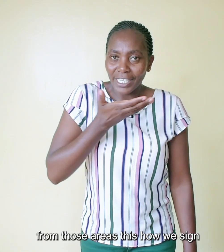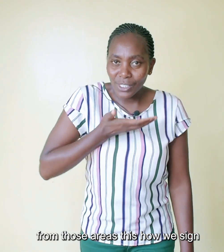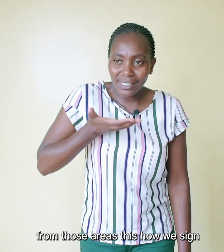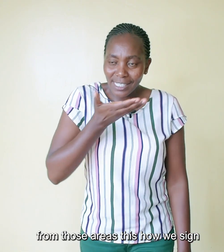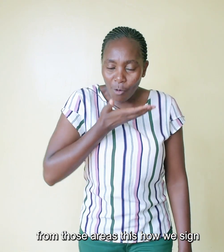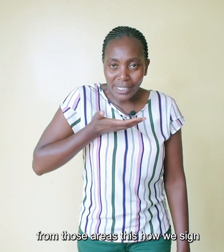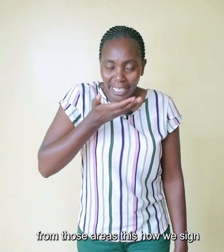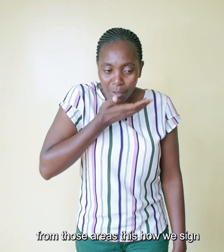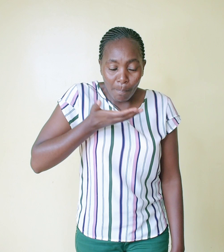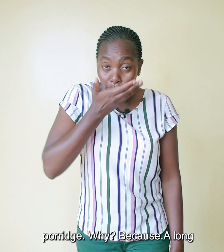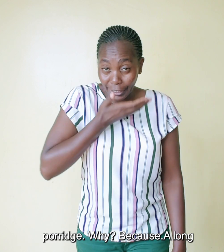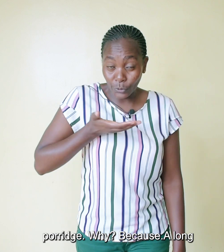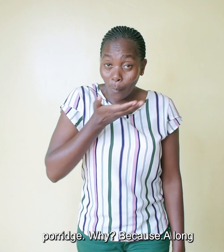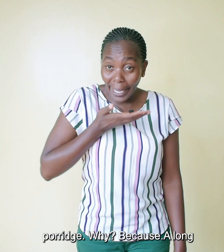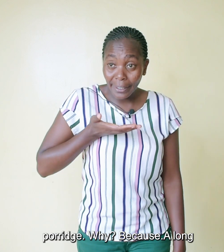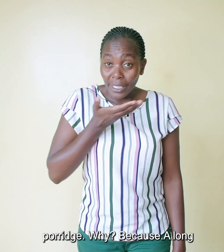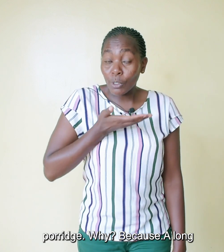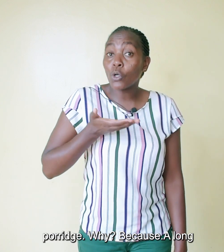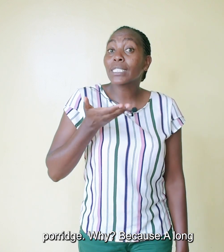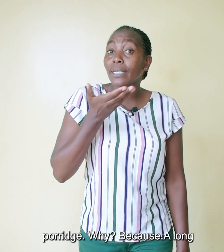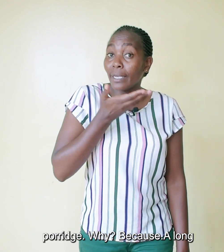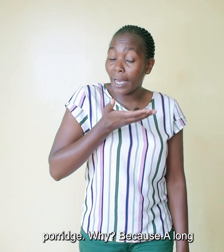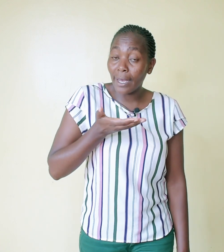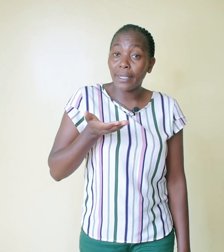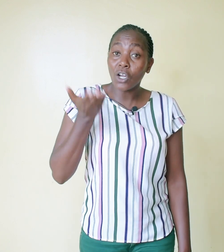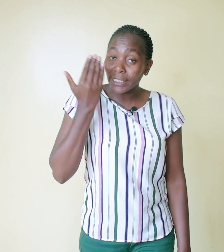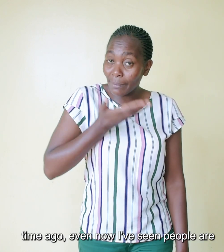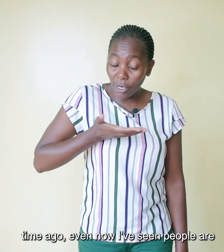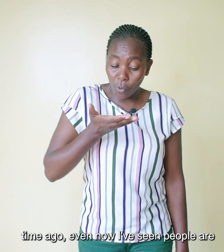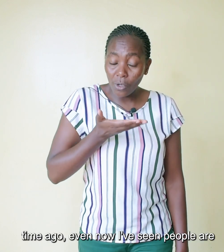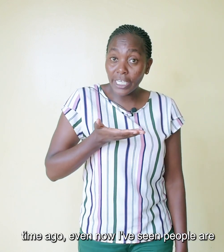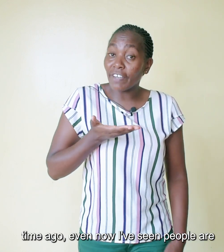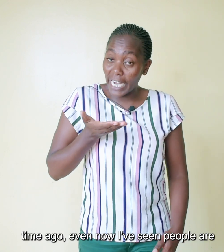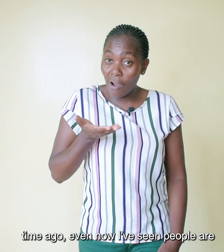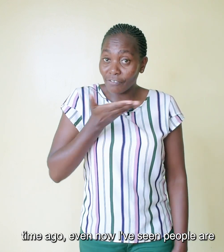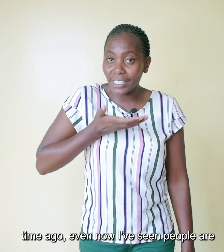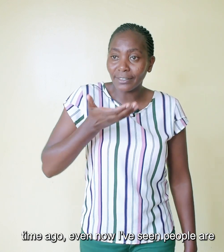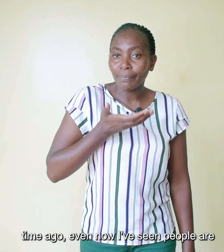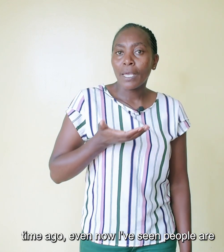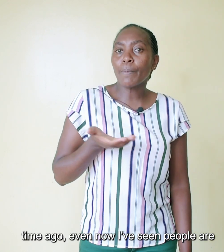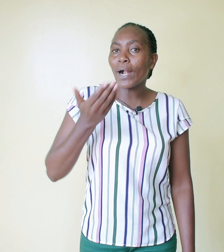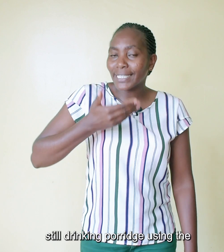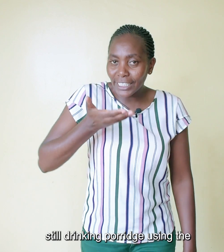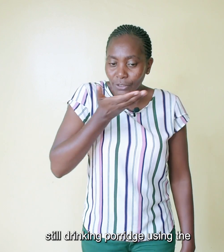areas, this is how we sign porridge. Why? Because long time ago, even now I've seen, people are still